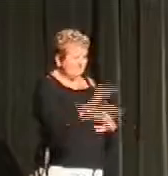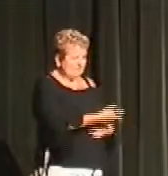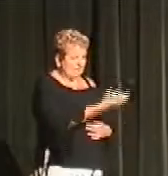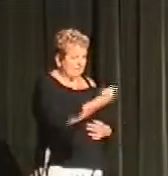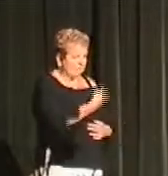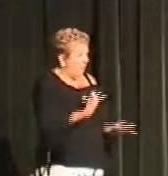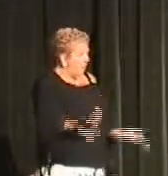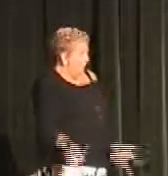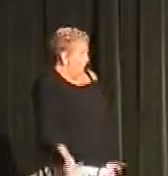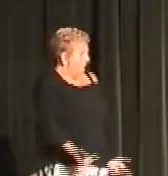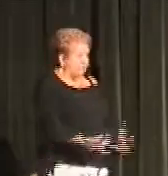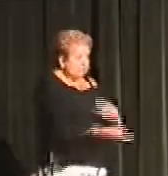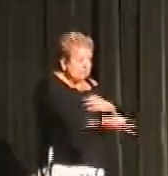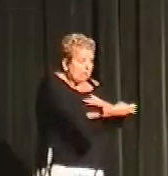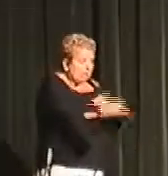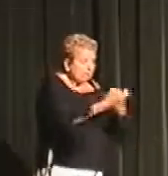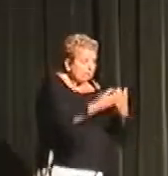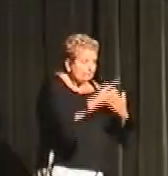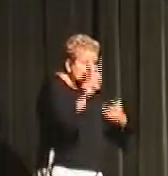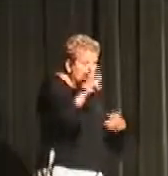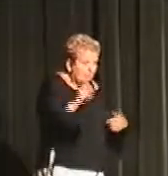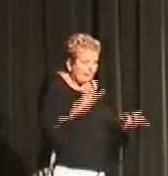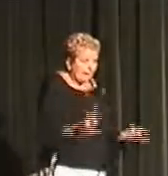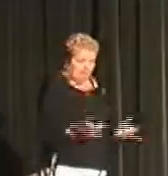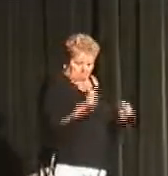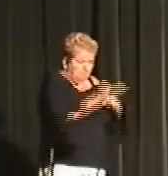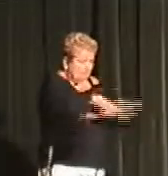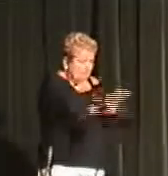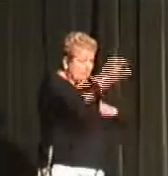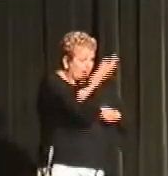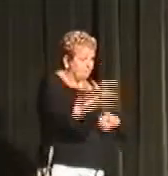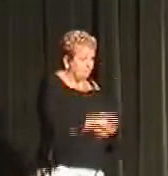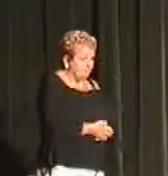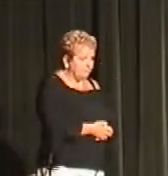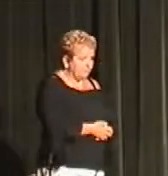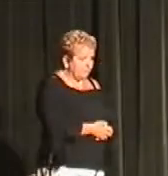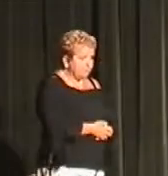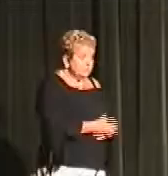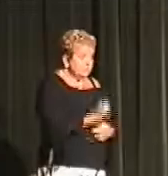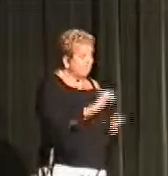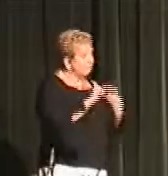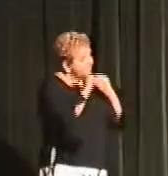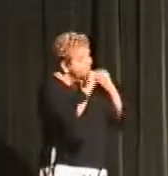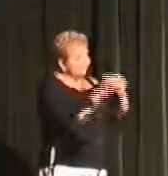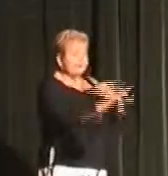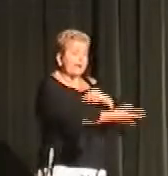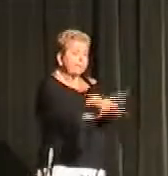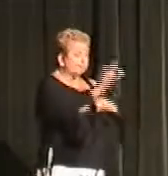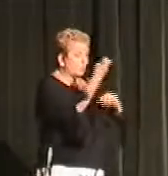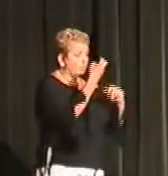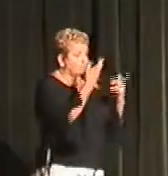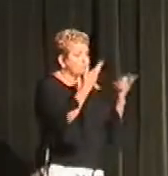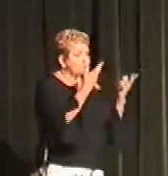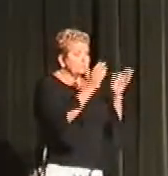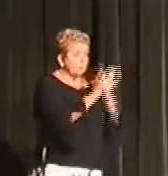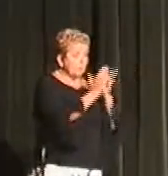And I felt that those were unrelated activities. So I did not stop stealing just because I was getting sober. But I did have